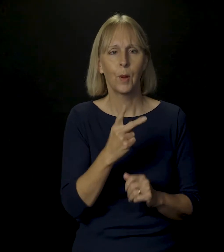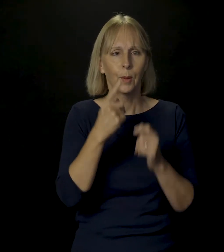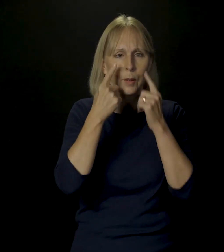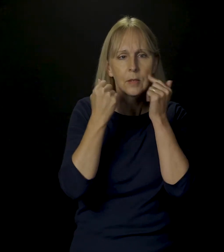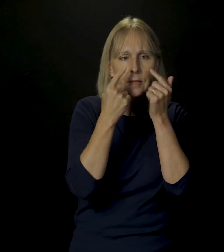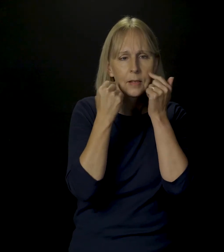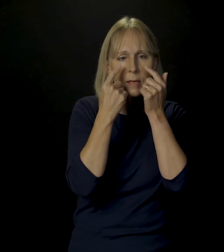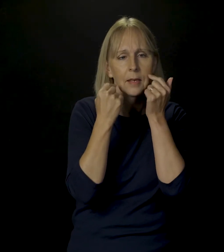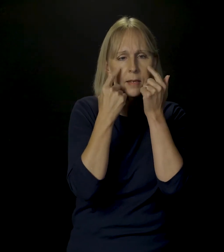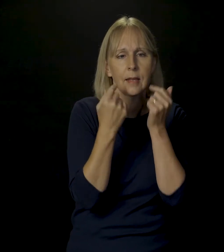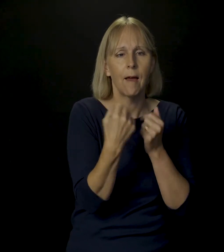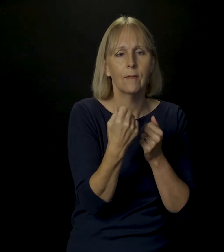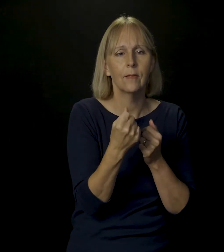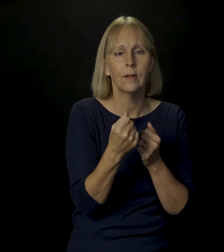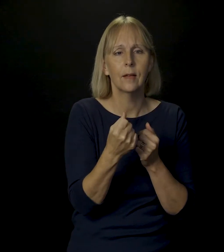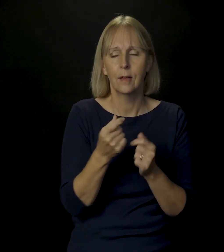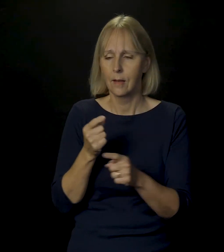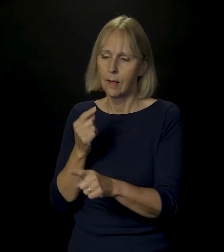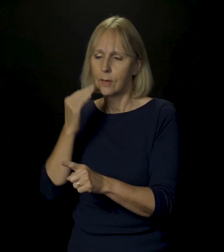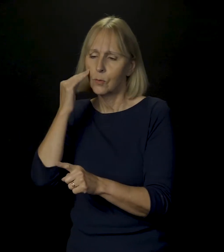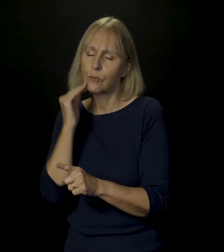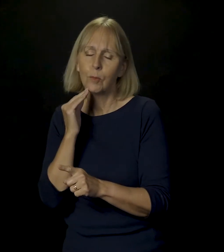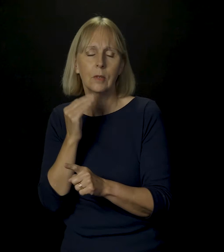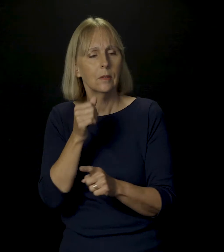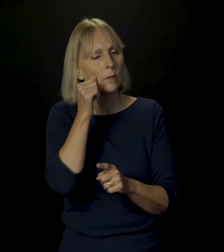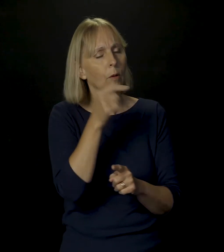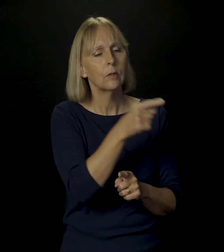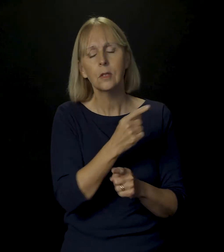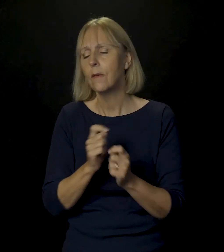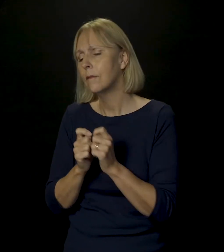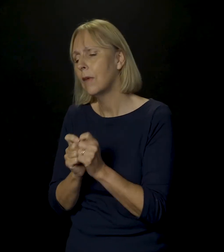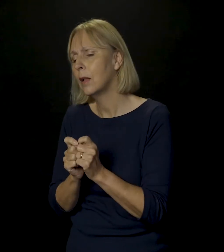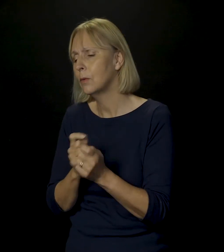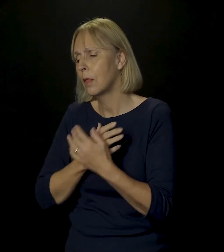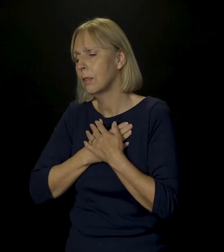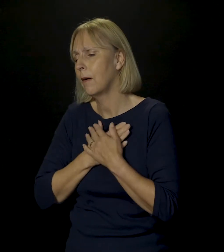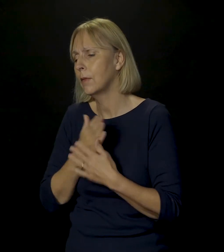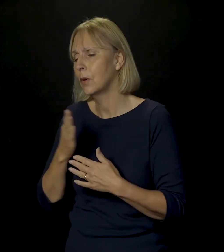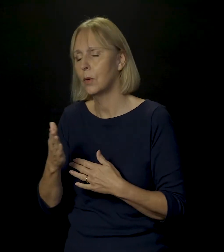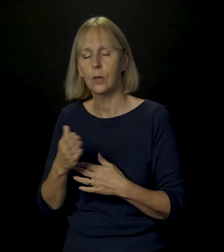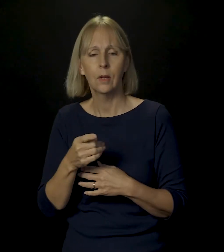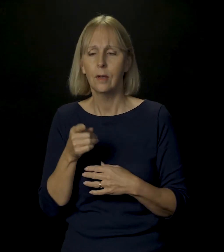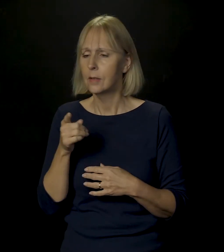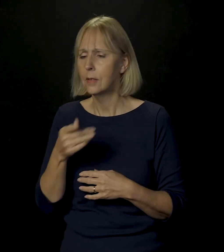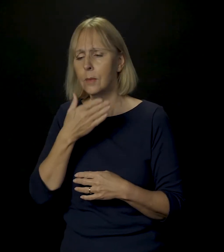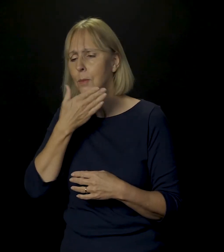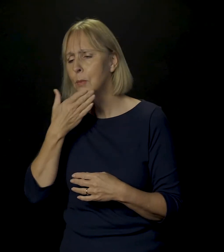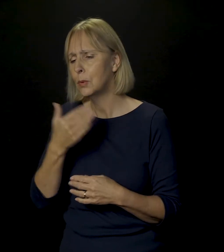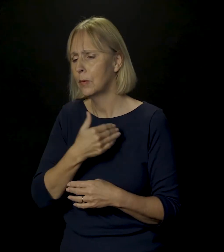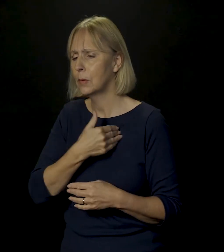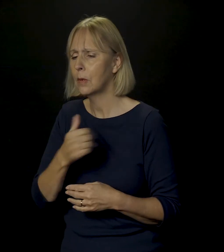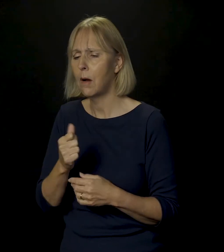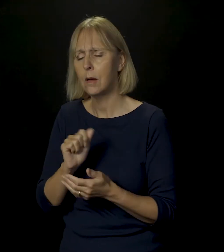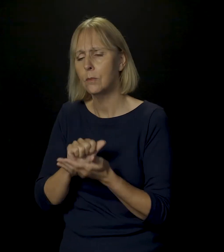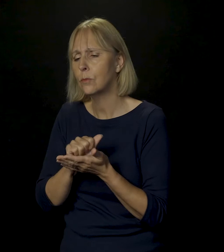say it all Really This woman This valued And loved A lovely Kind and precious Woman Who is